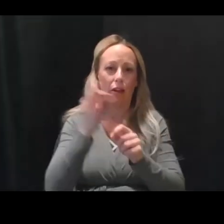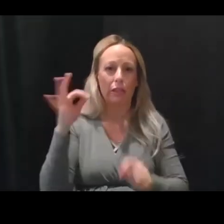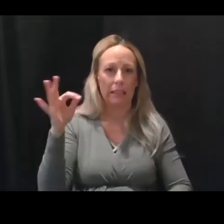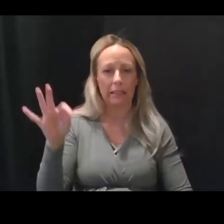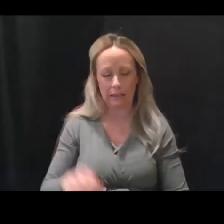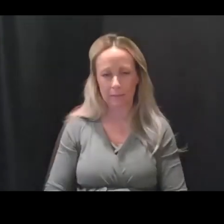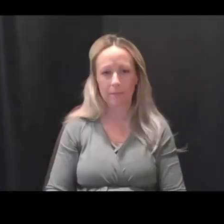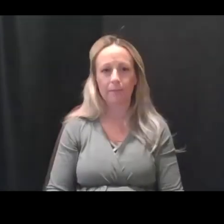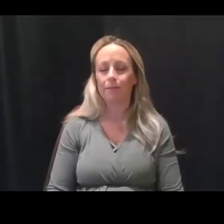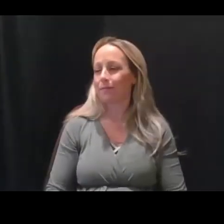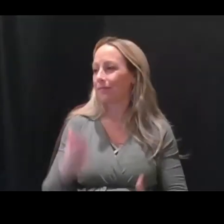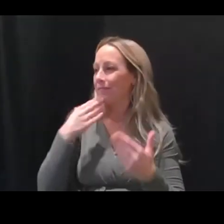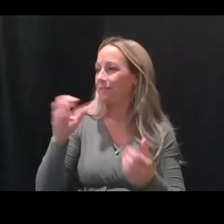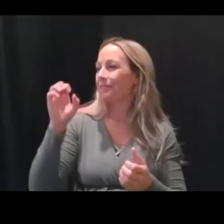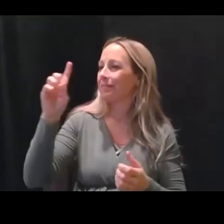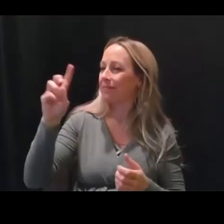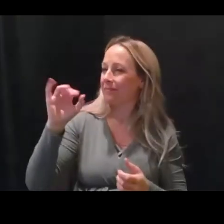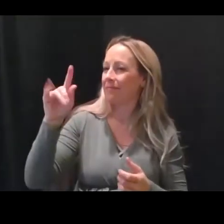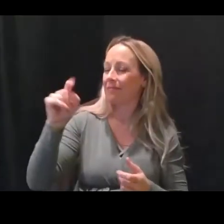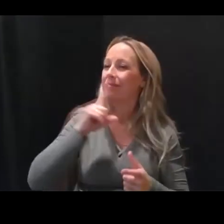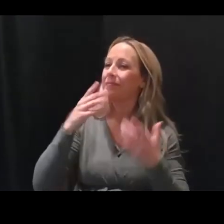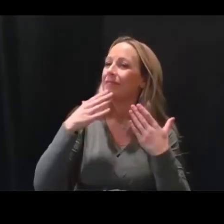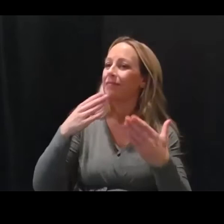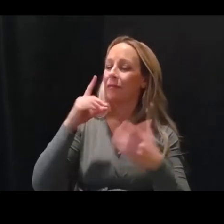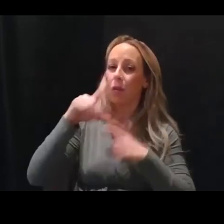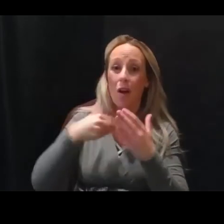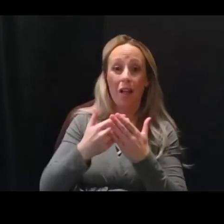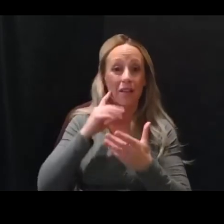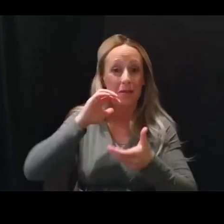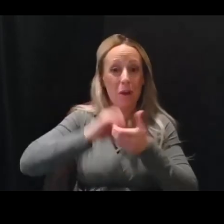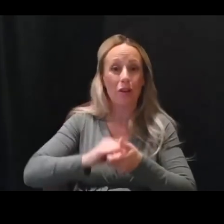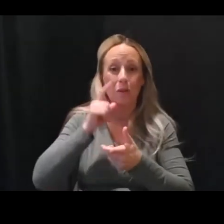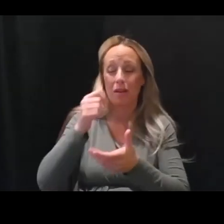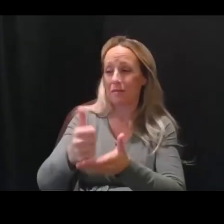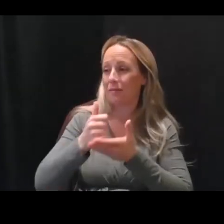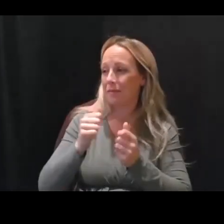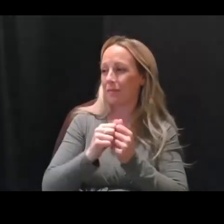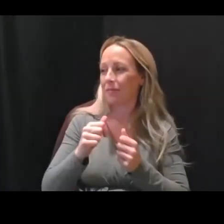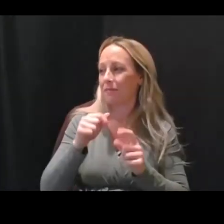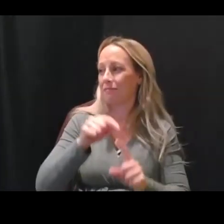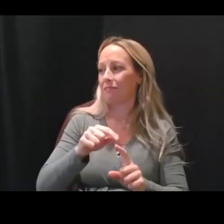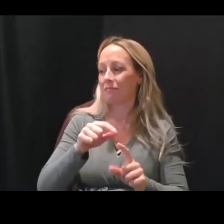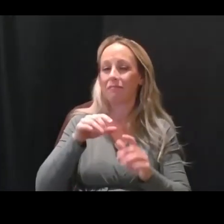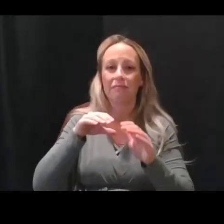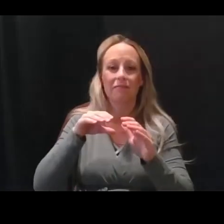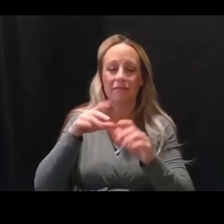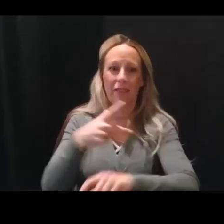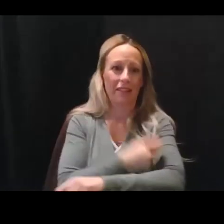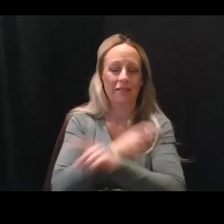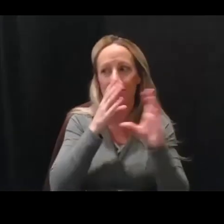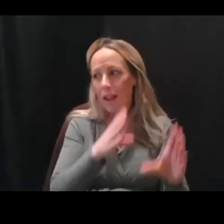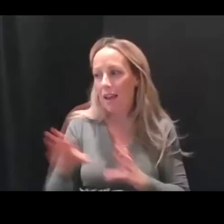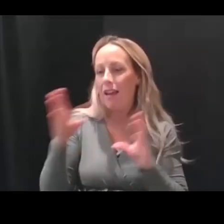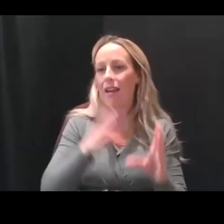Thank you, Ed and Nita, and we're very grateful for all the partners that we have who are helping us with this vaccine planning and